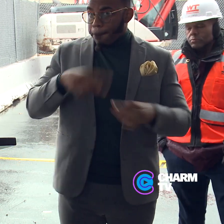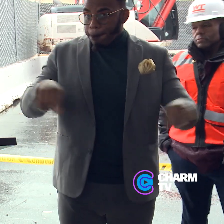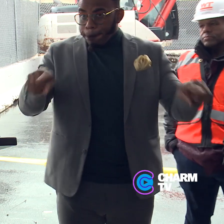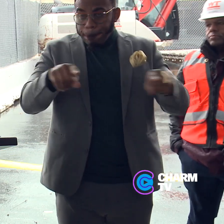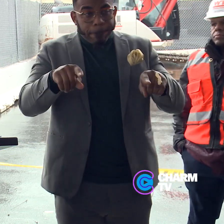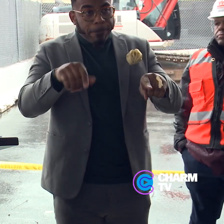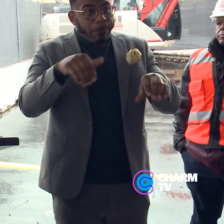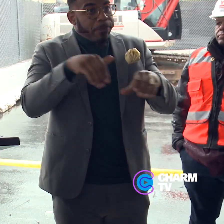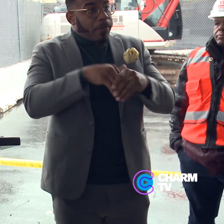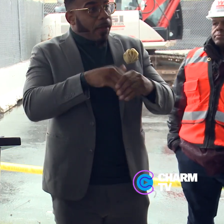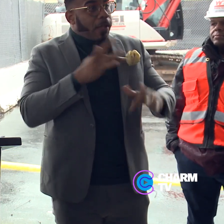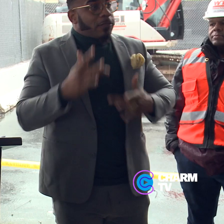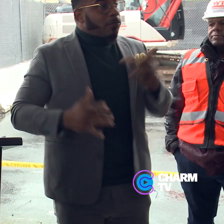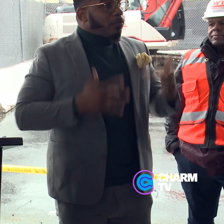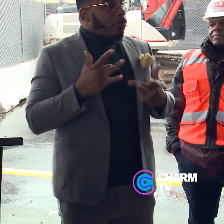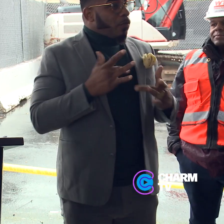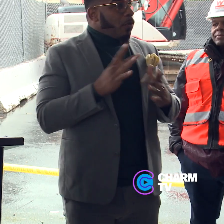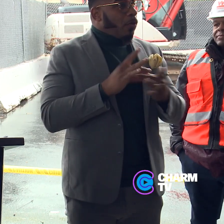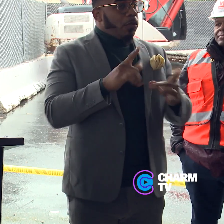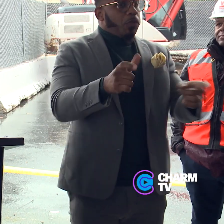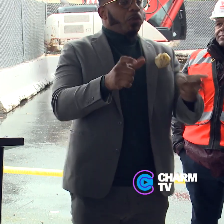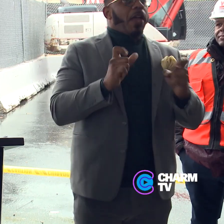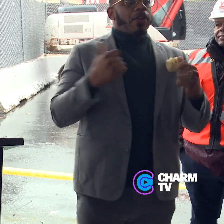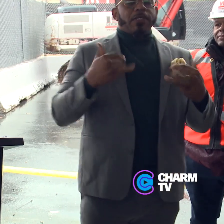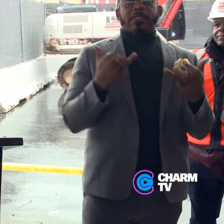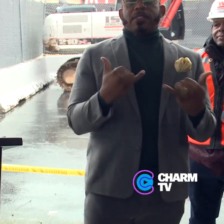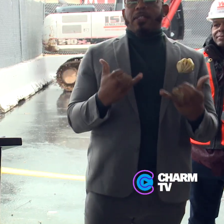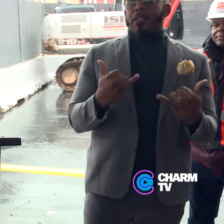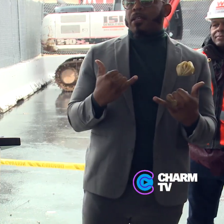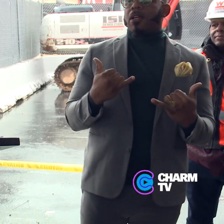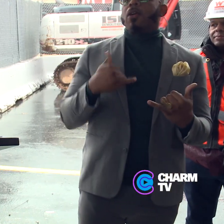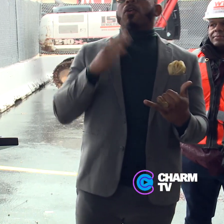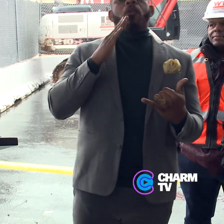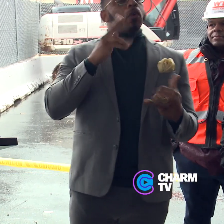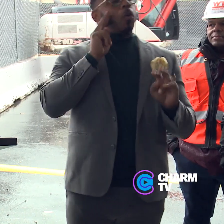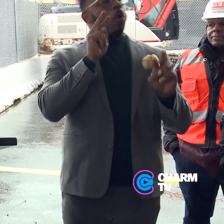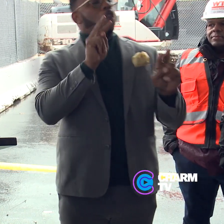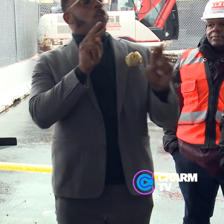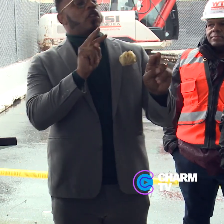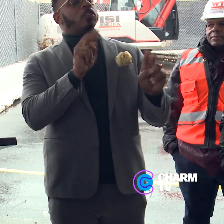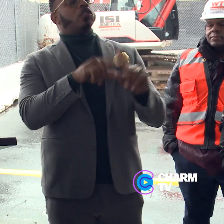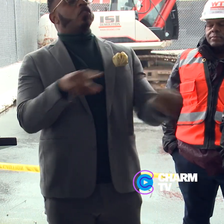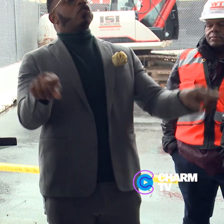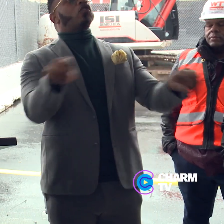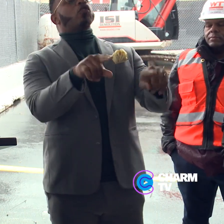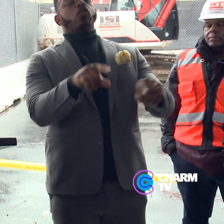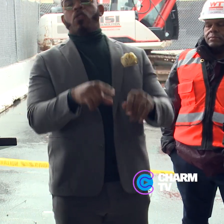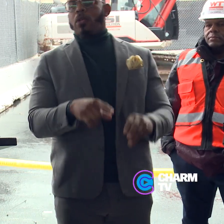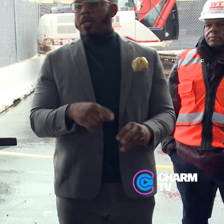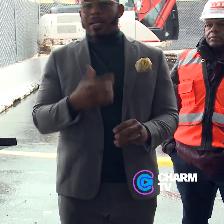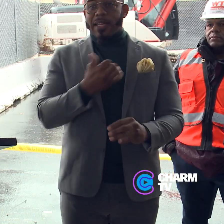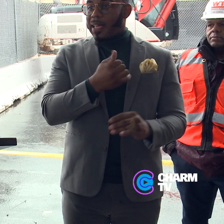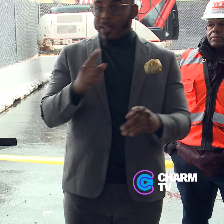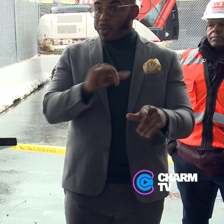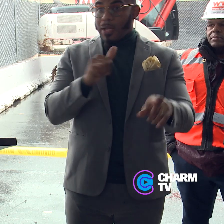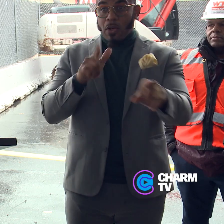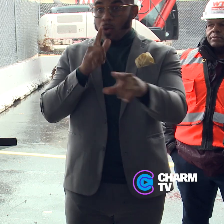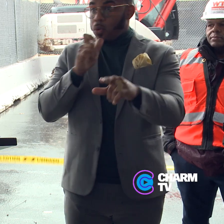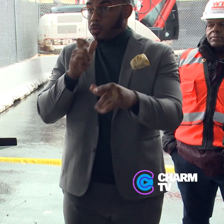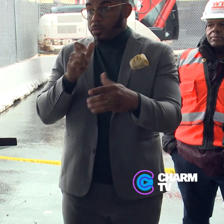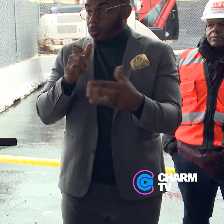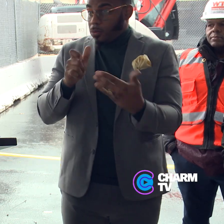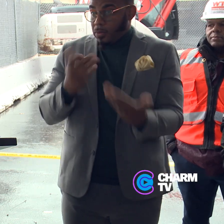those energetic words that you gave to us today. And we will be looking forward to you and anyone else that